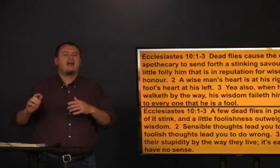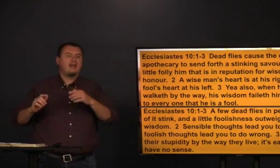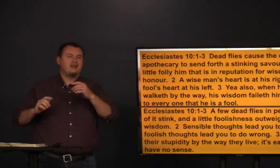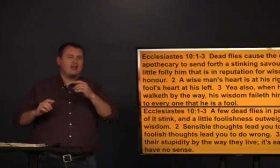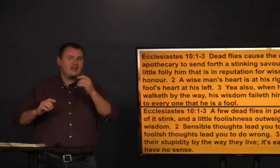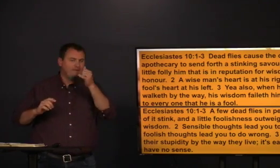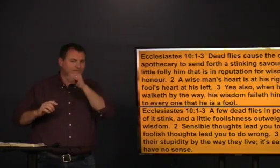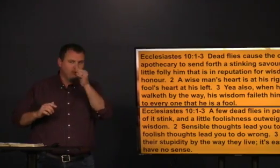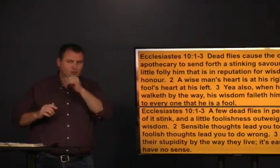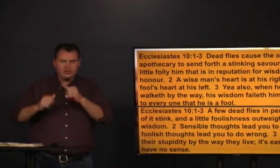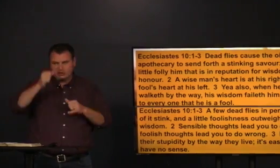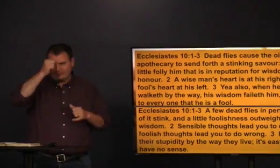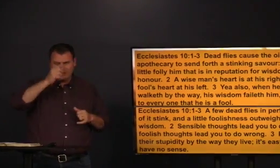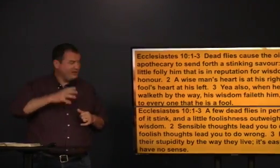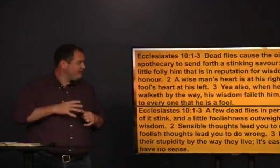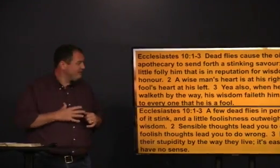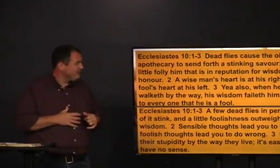and a foolish man's